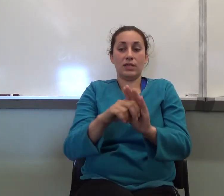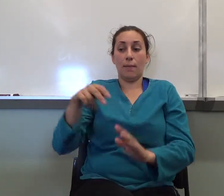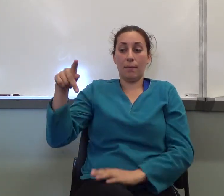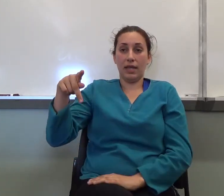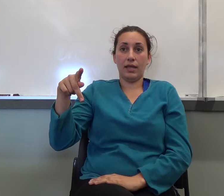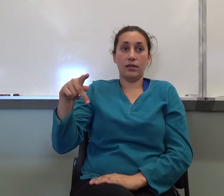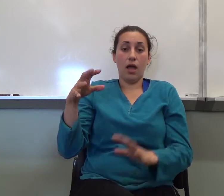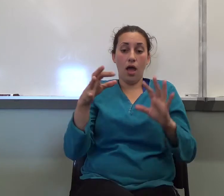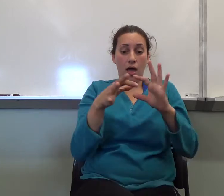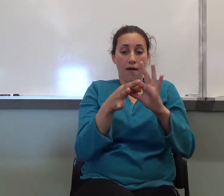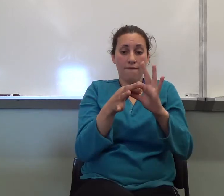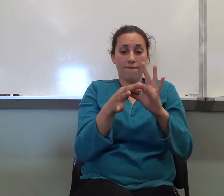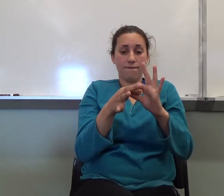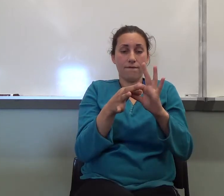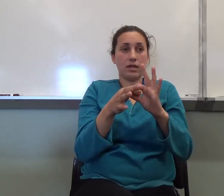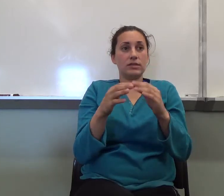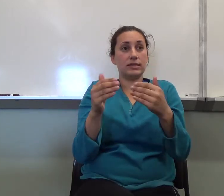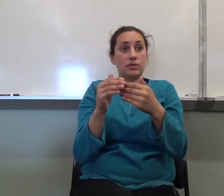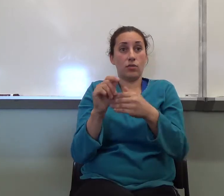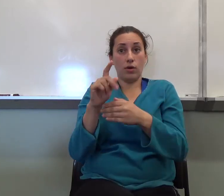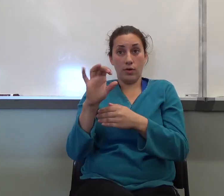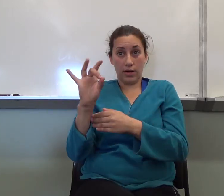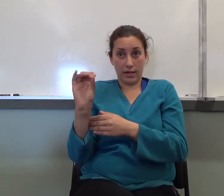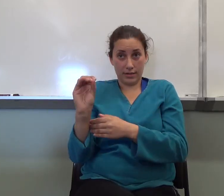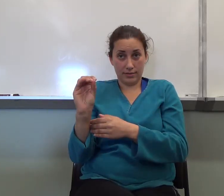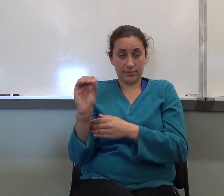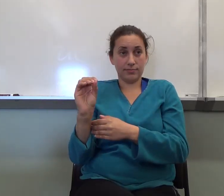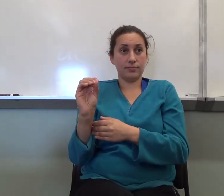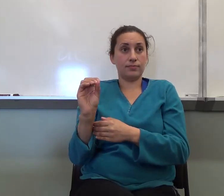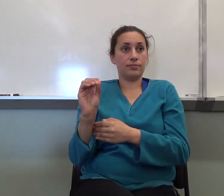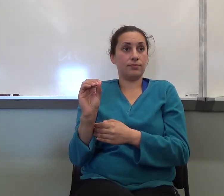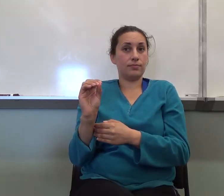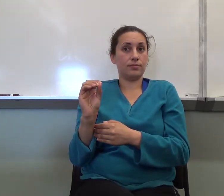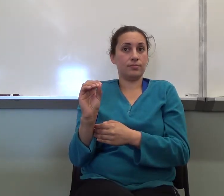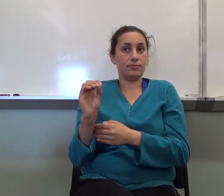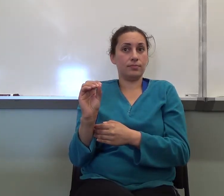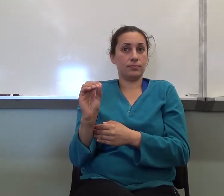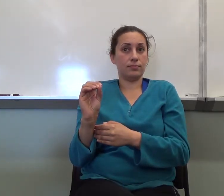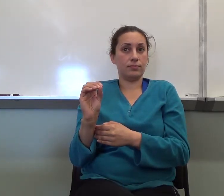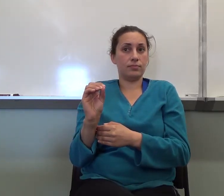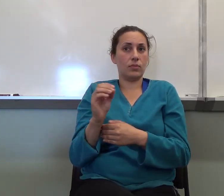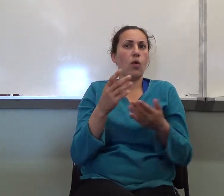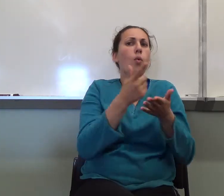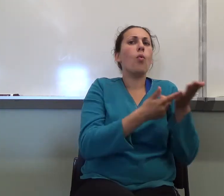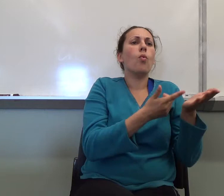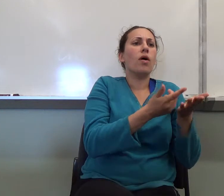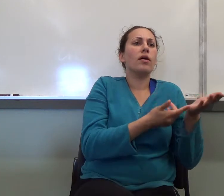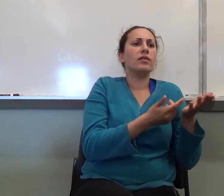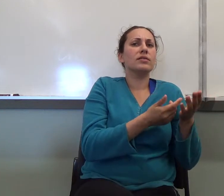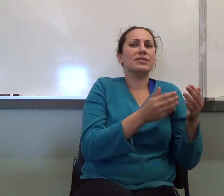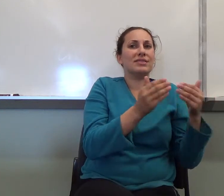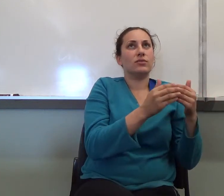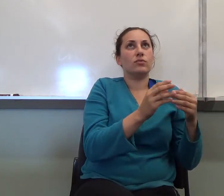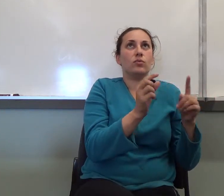to 180, so that would be our base. Now the what is next to the word is, so that's got to be the